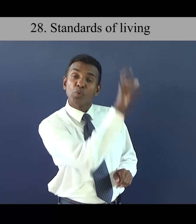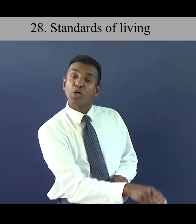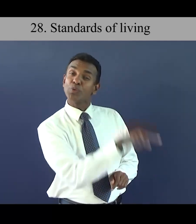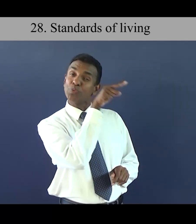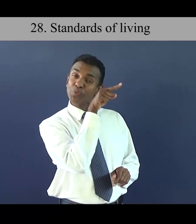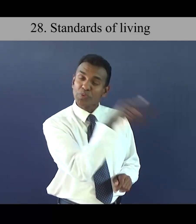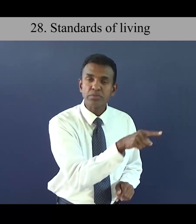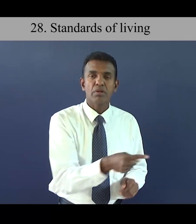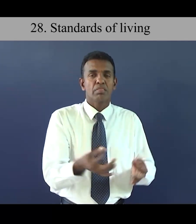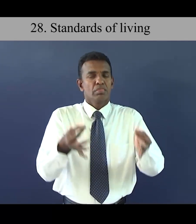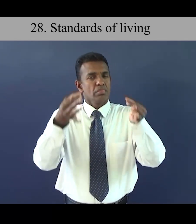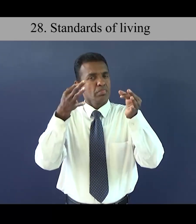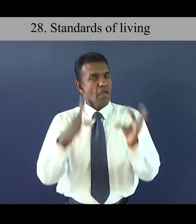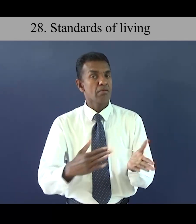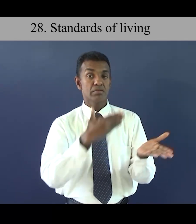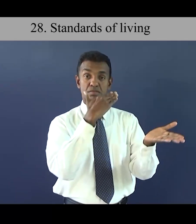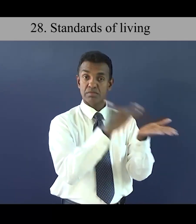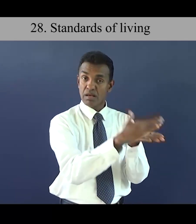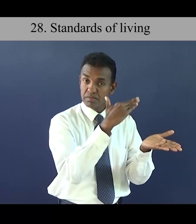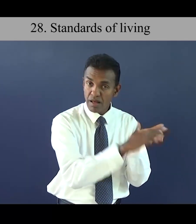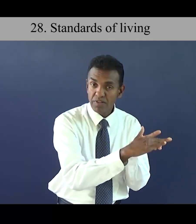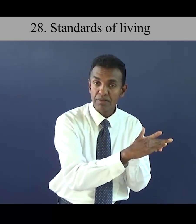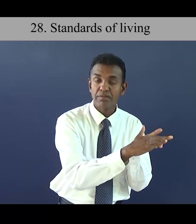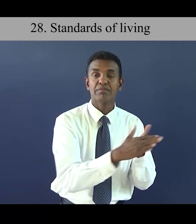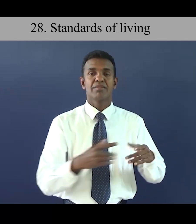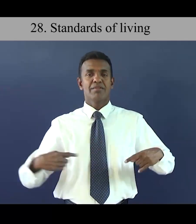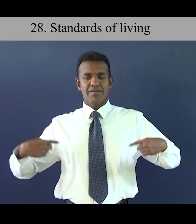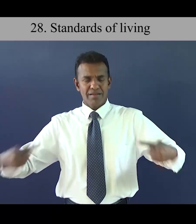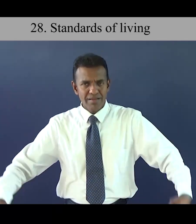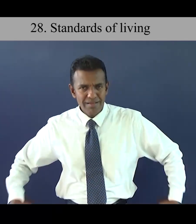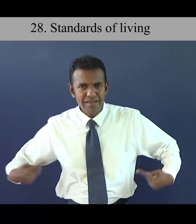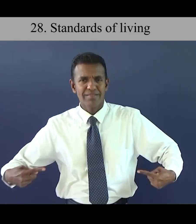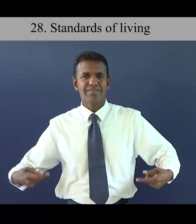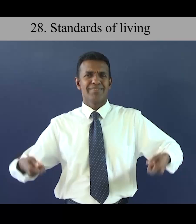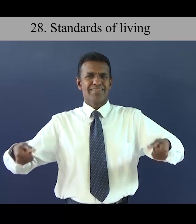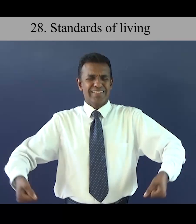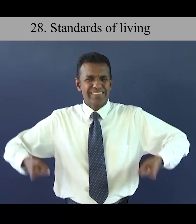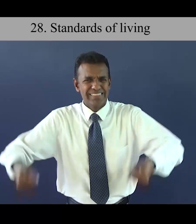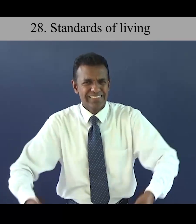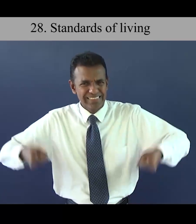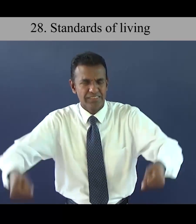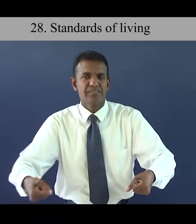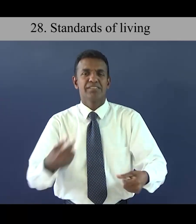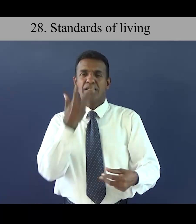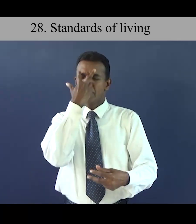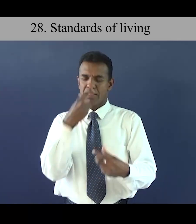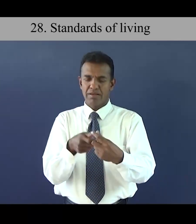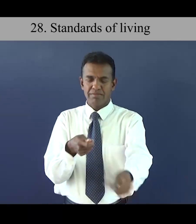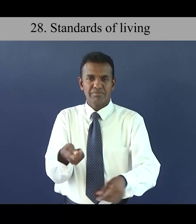Disabled people, especially girls and women and older people, have a